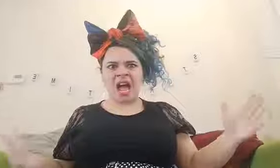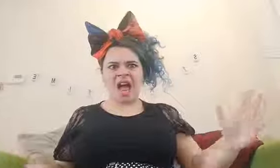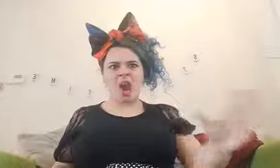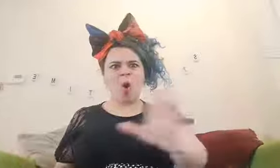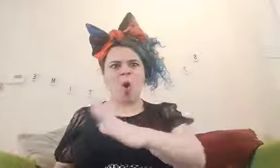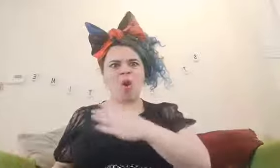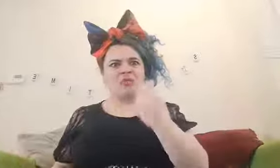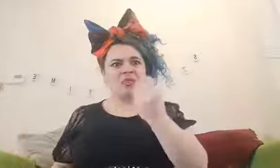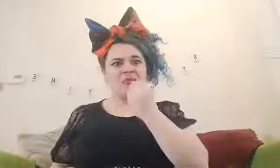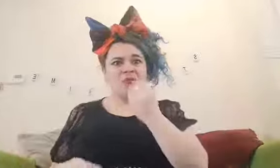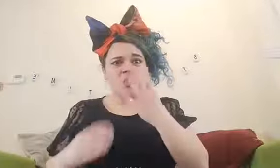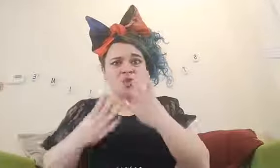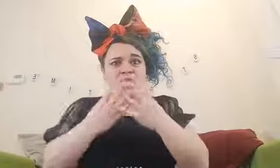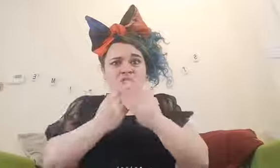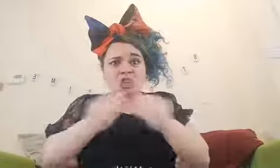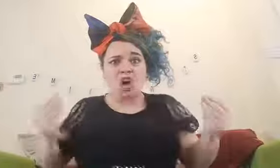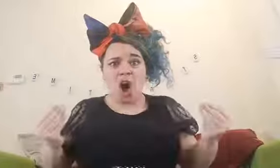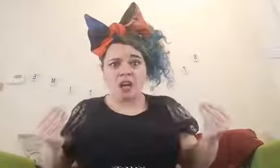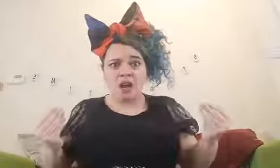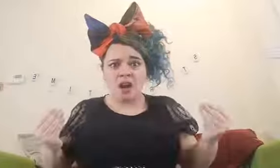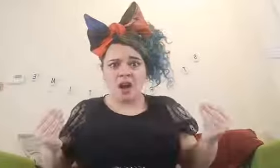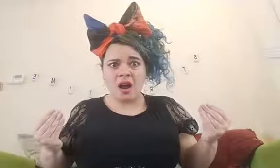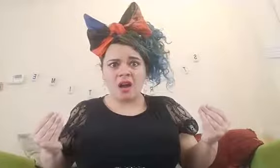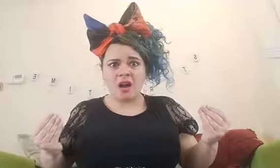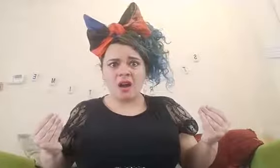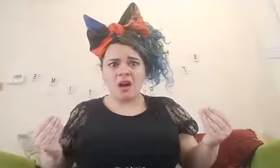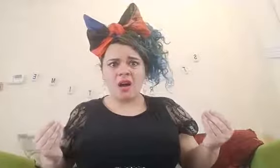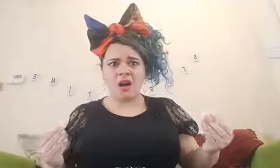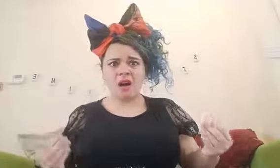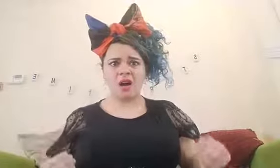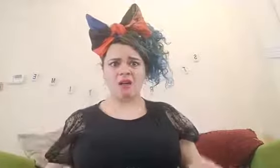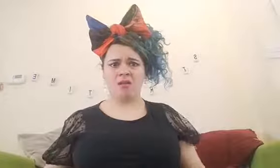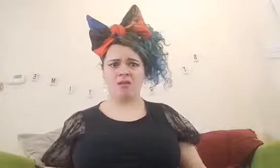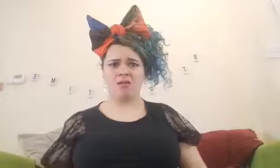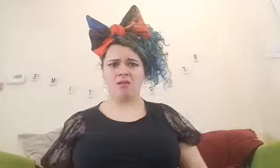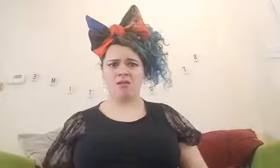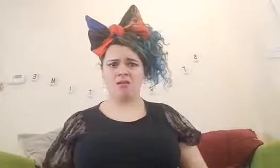and all of the food was gone. Oh,